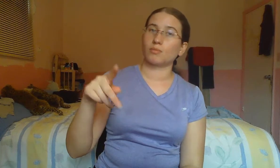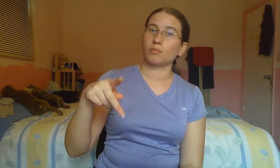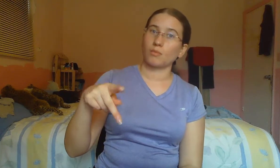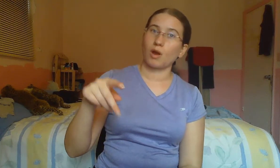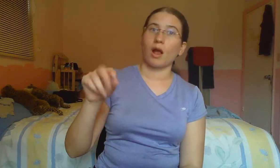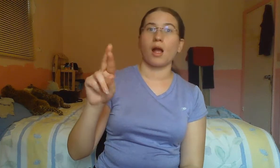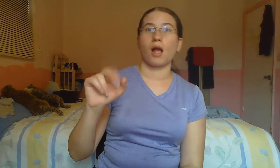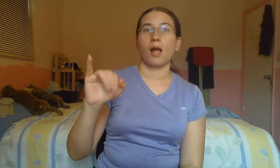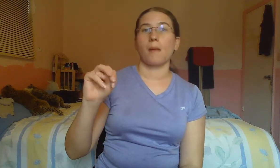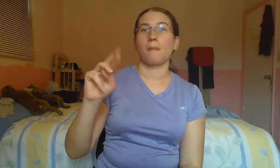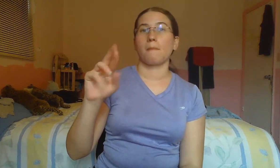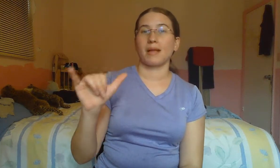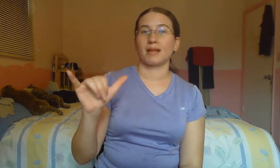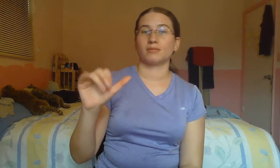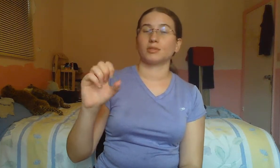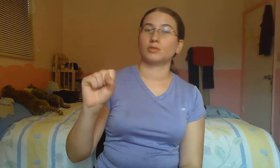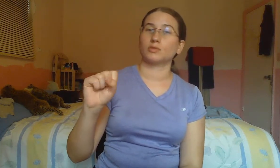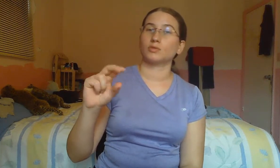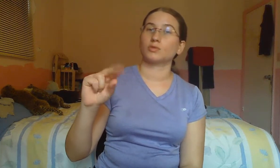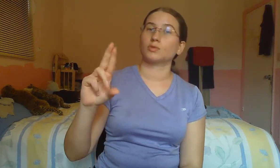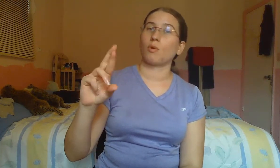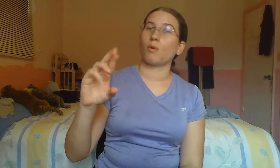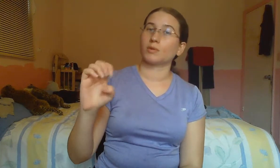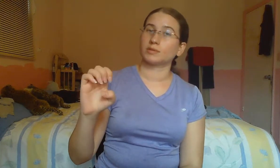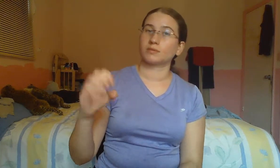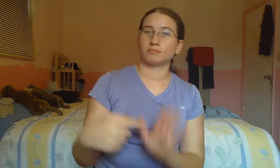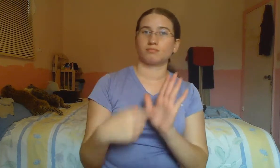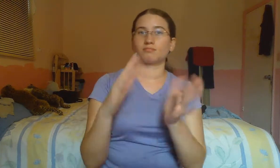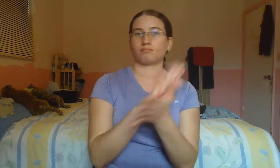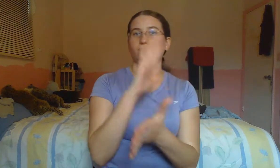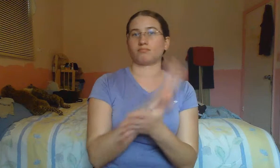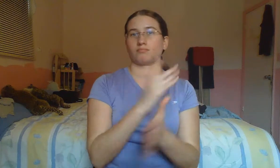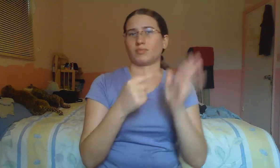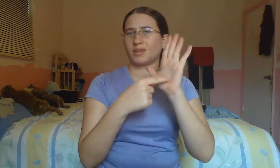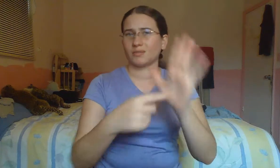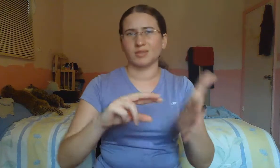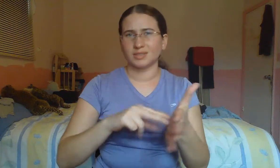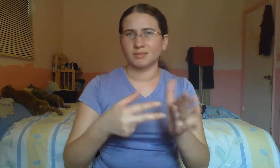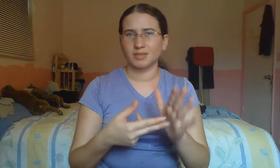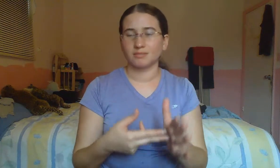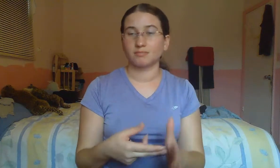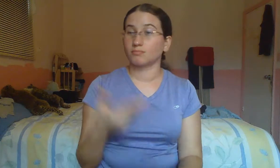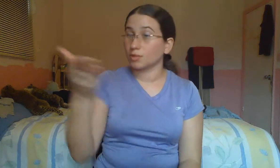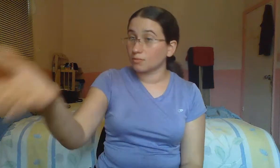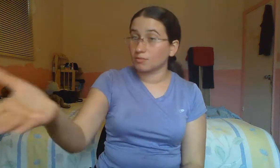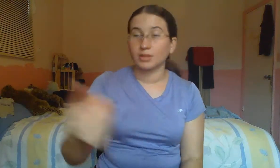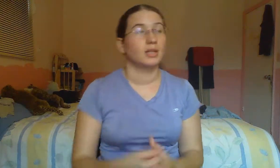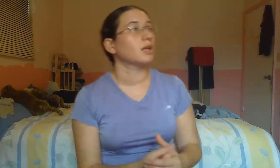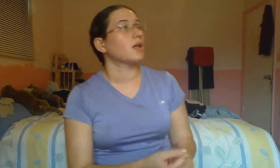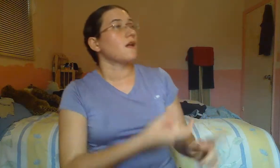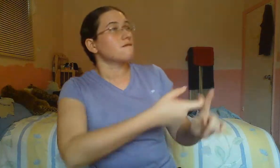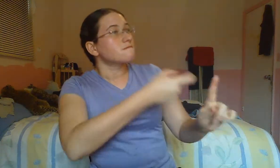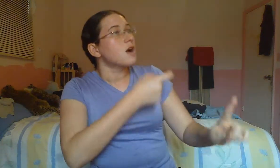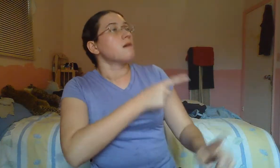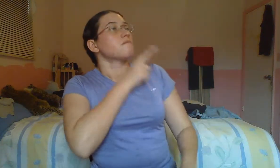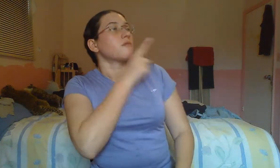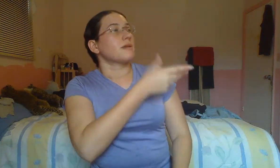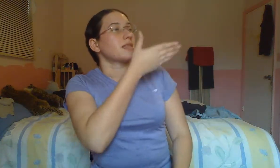me. They're actually from the real thing. So are they from the real thing, or are they the real thing,